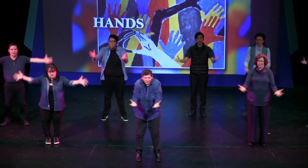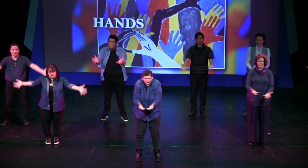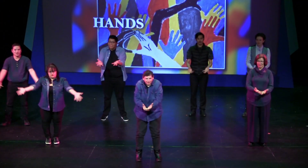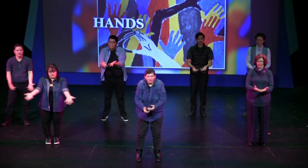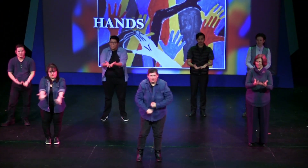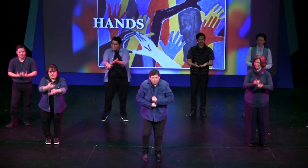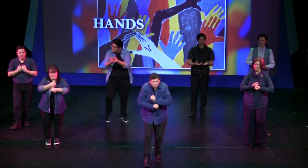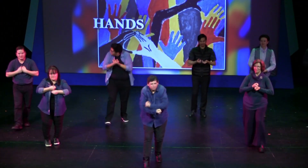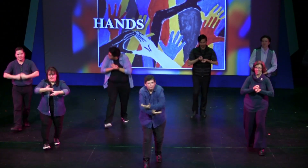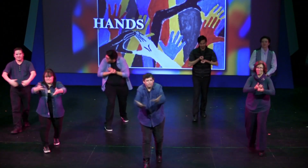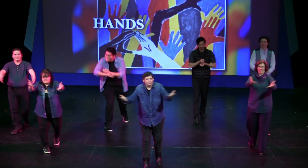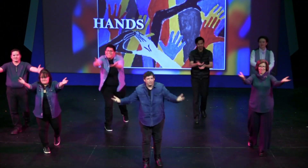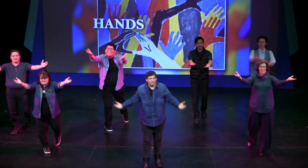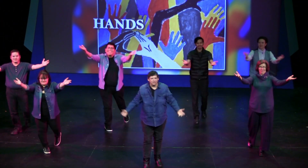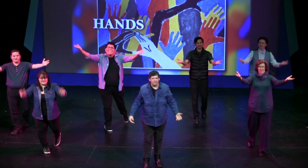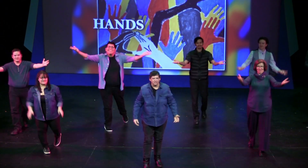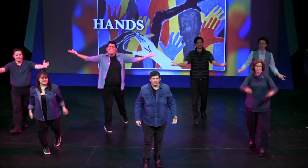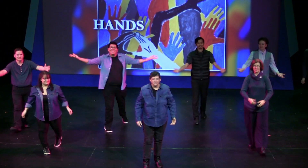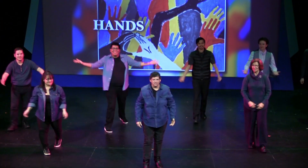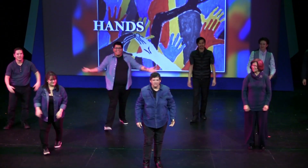All of this expressed for you.